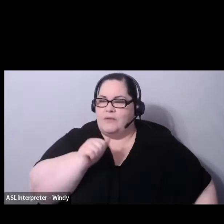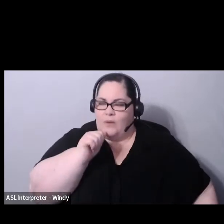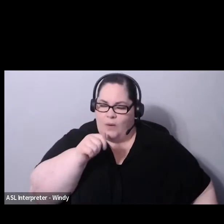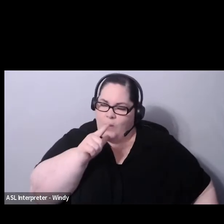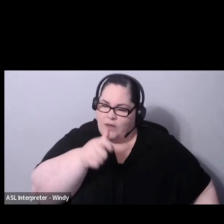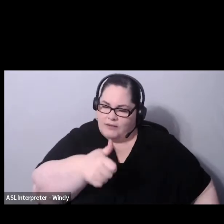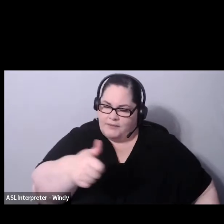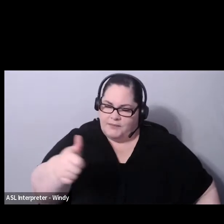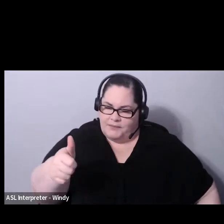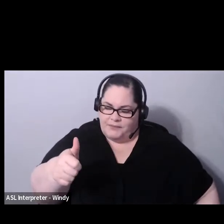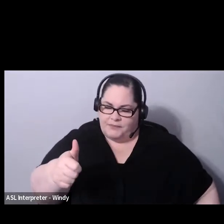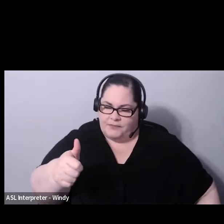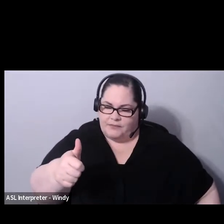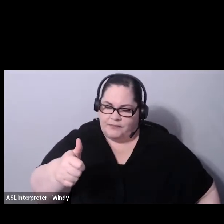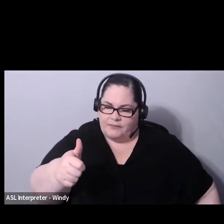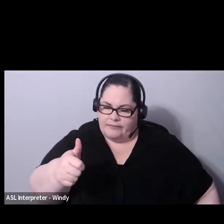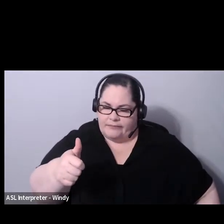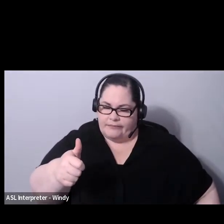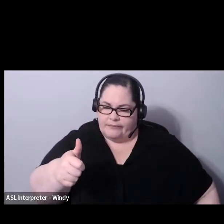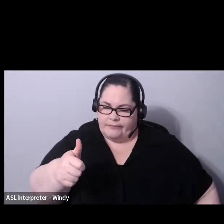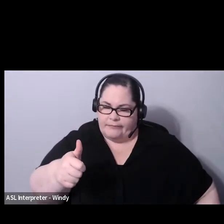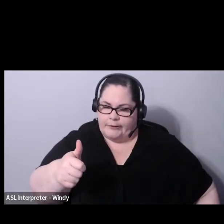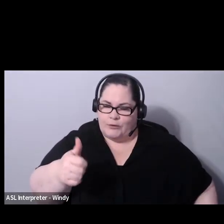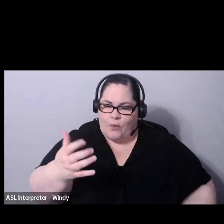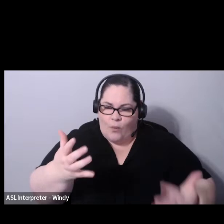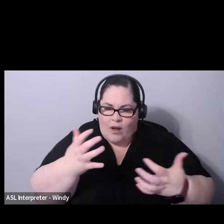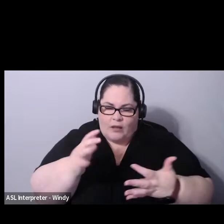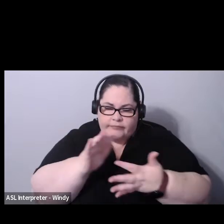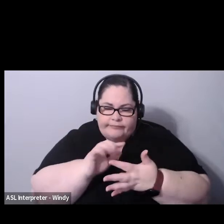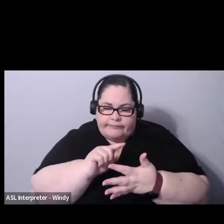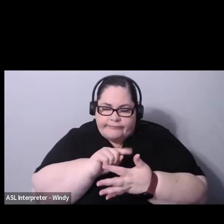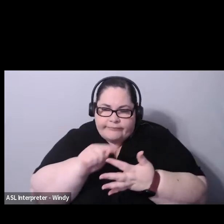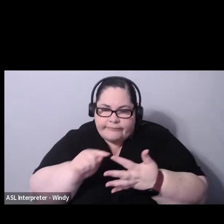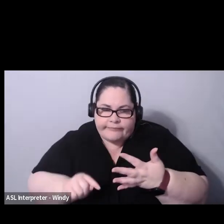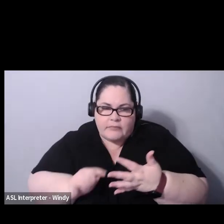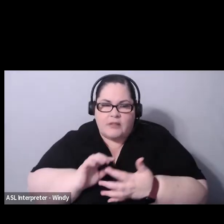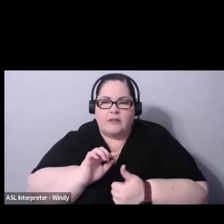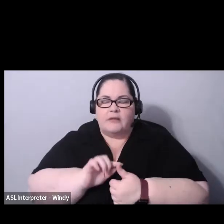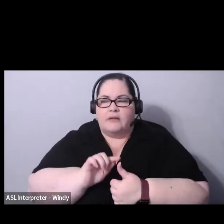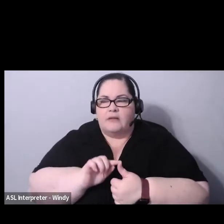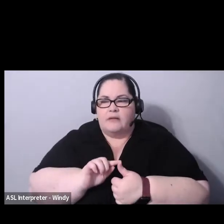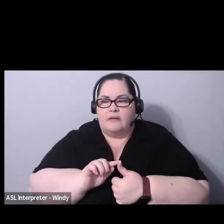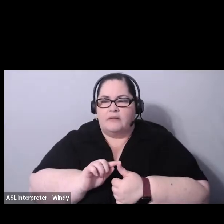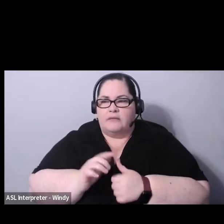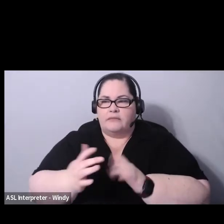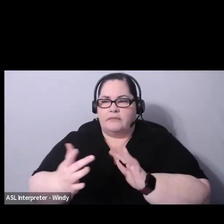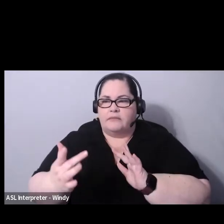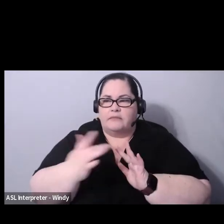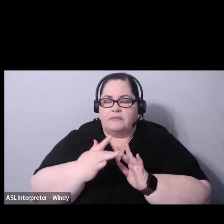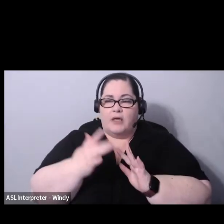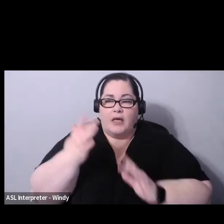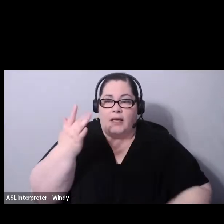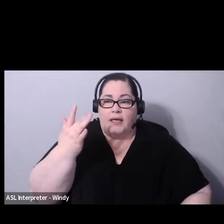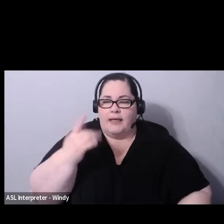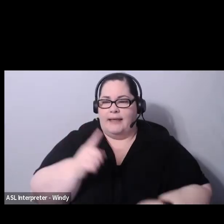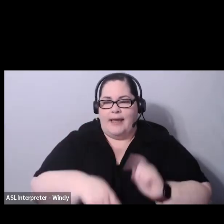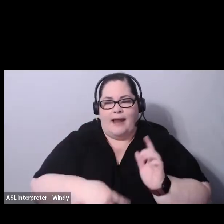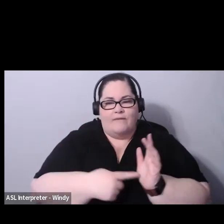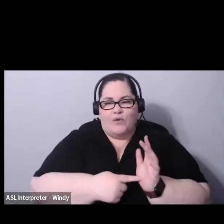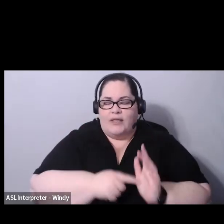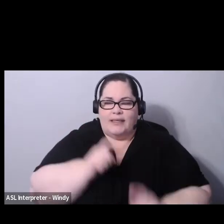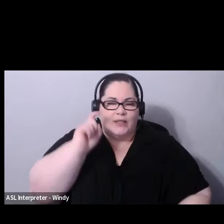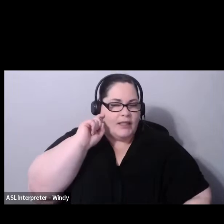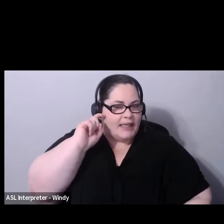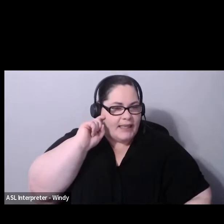are basically looking for a number of things. They're reaching out to me because they cannot afford hearing